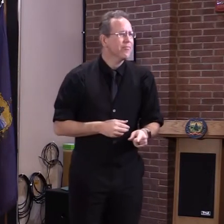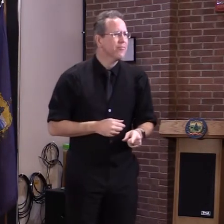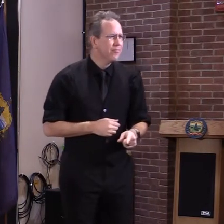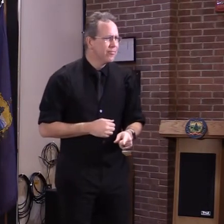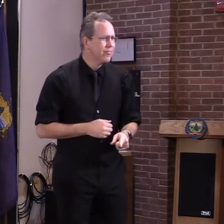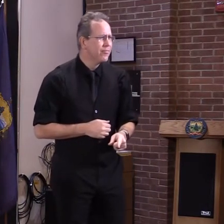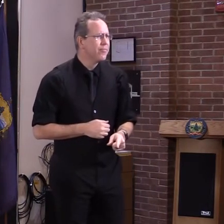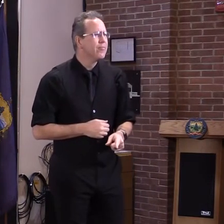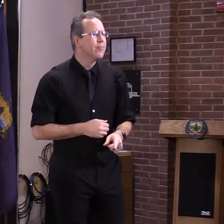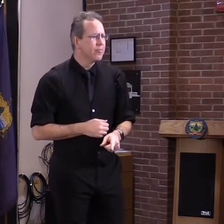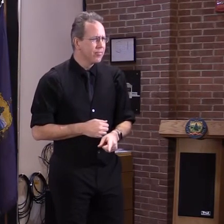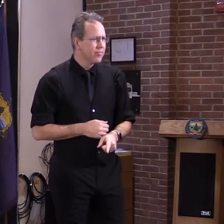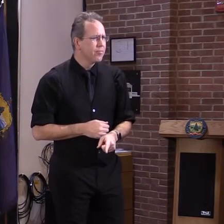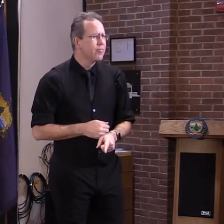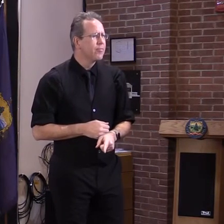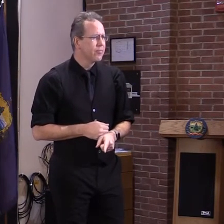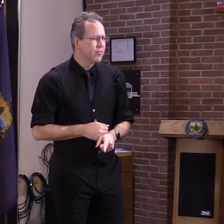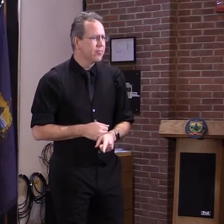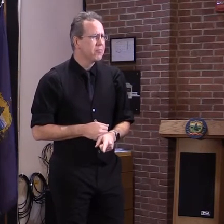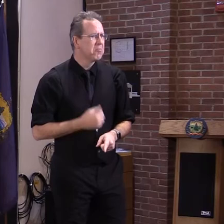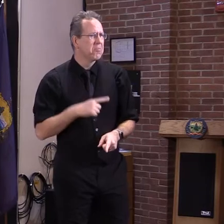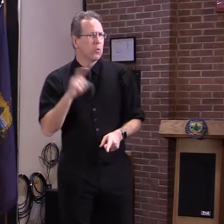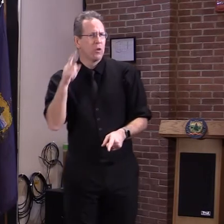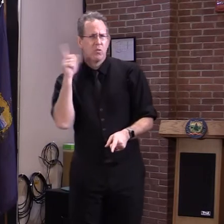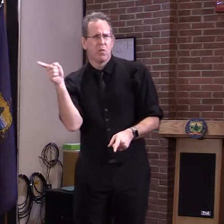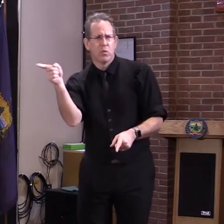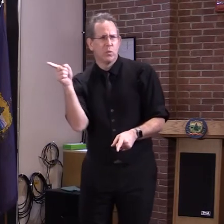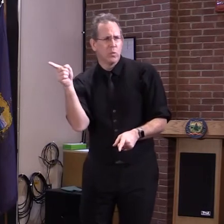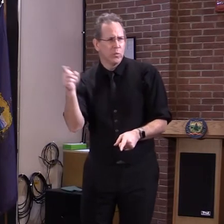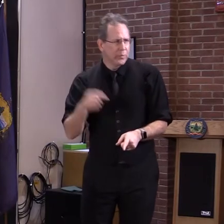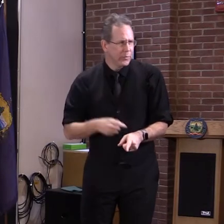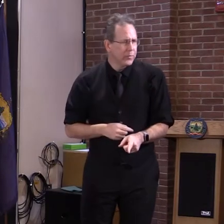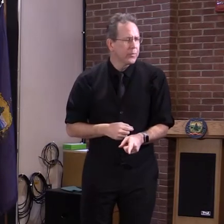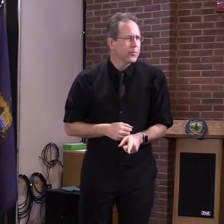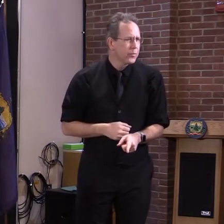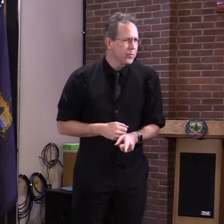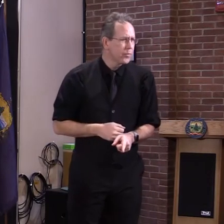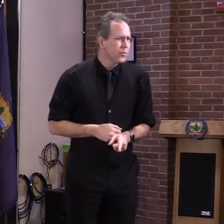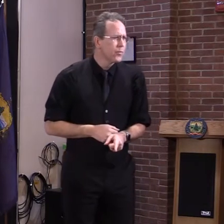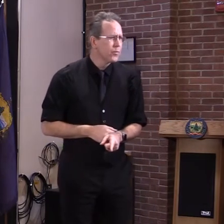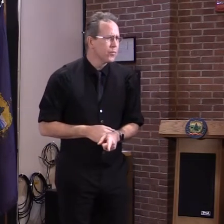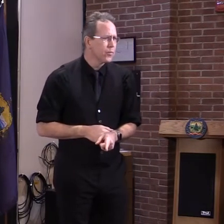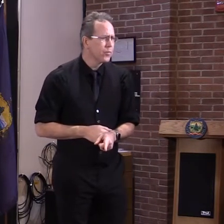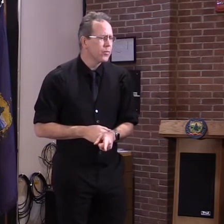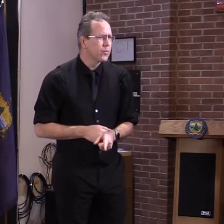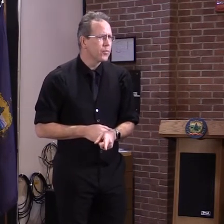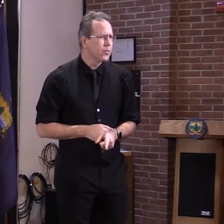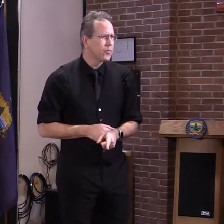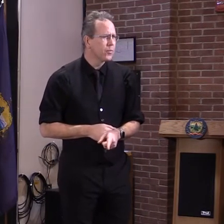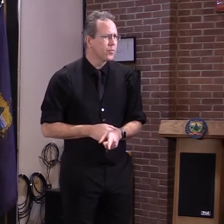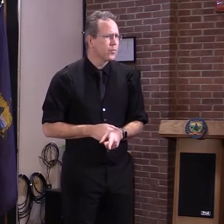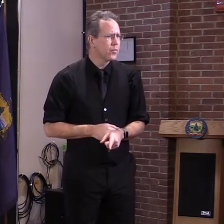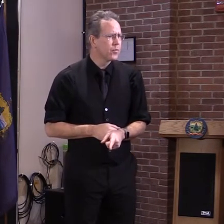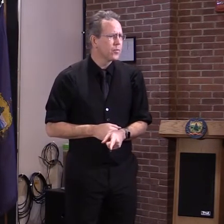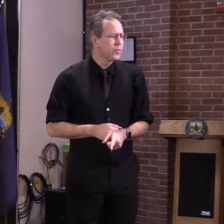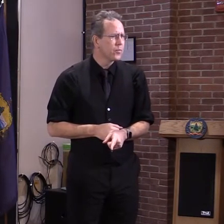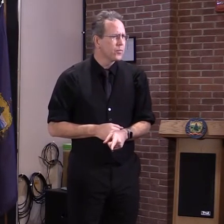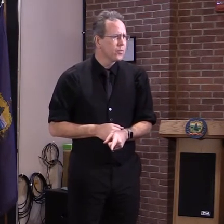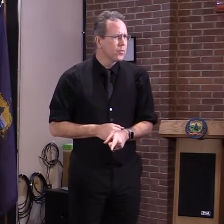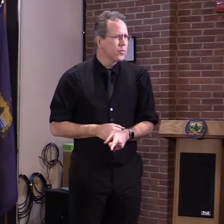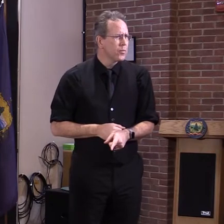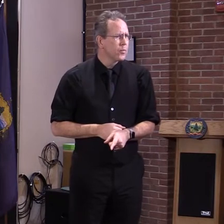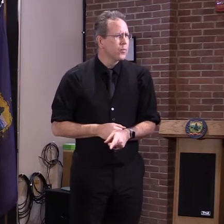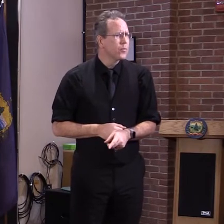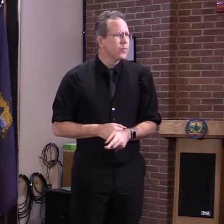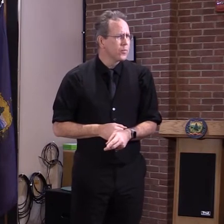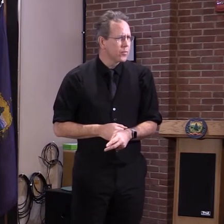maybe Commissioner Schirling, but first a note of thanks for Commissioner Schirling and your staff, Mark Bosma and Shayla Livingston, who engaged in a